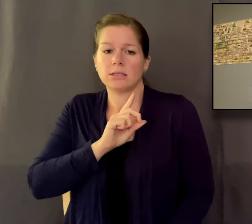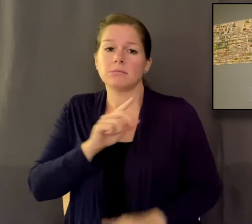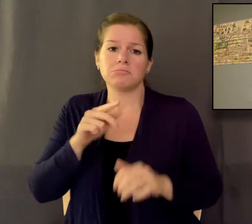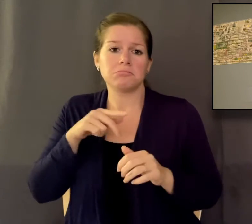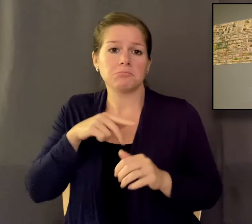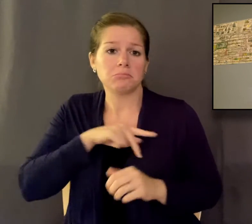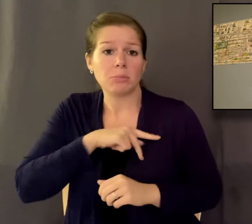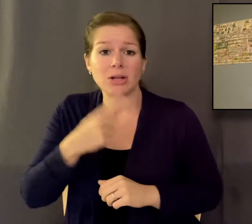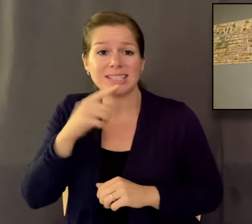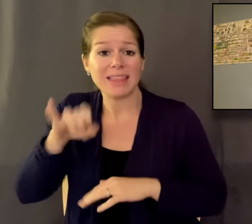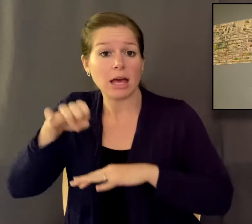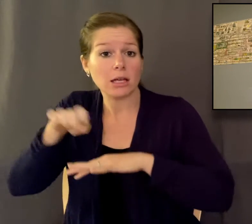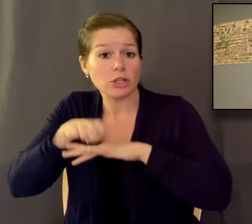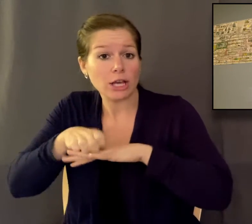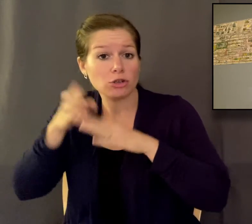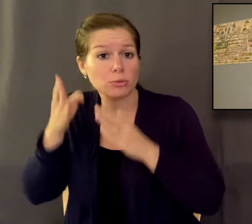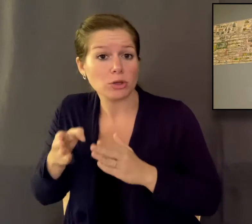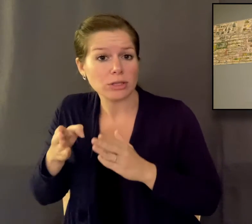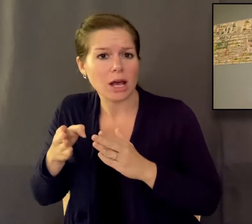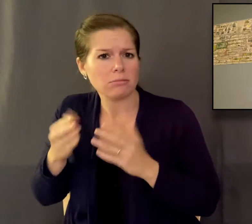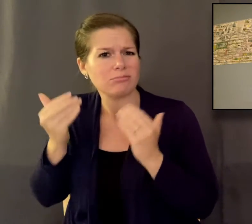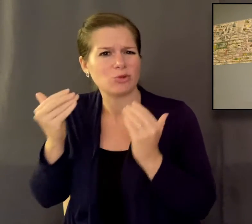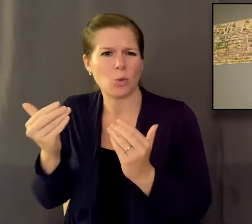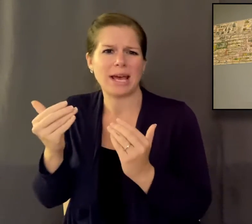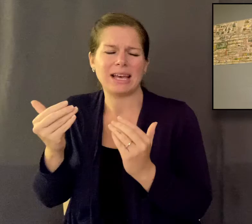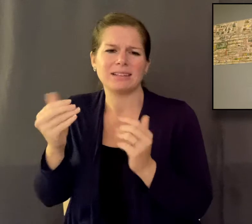that betrothed person be single.